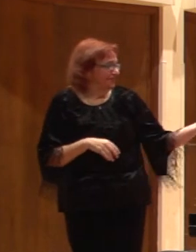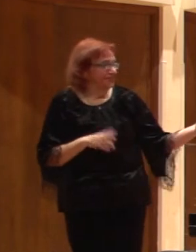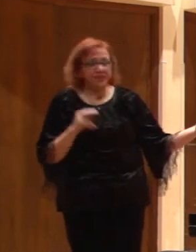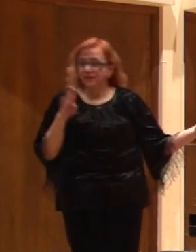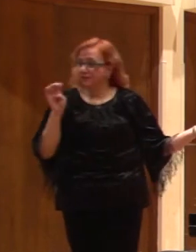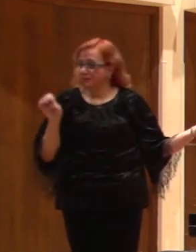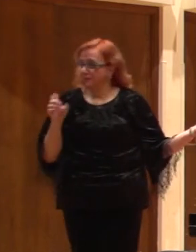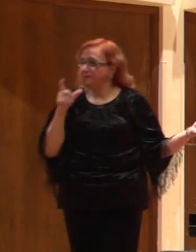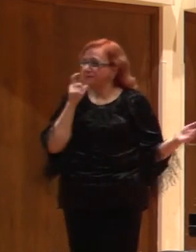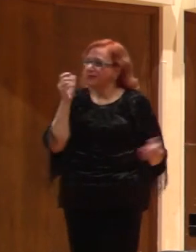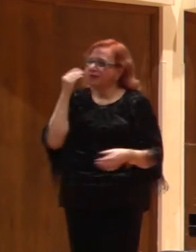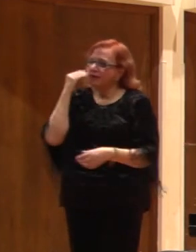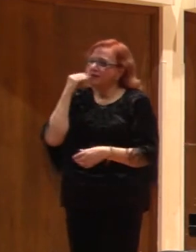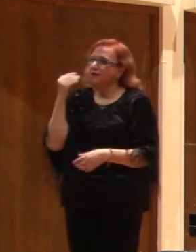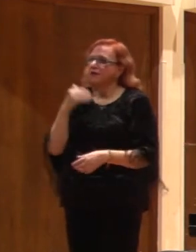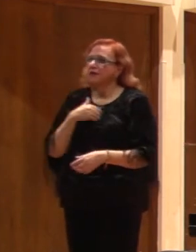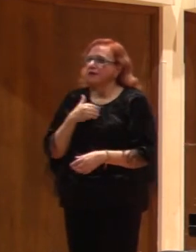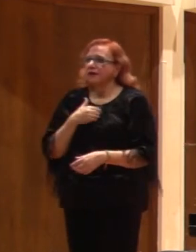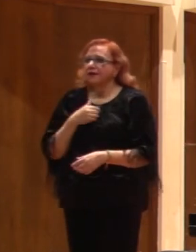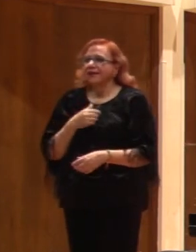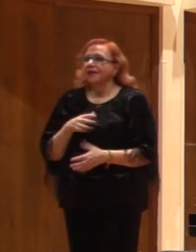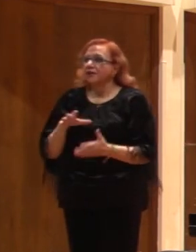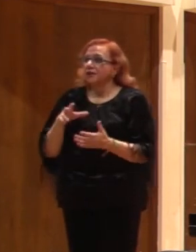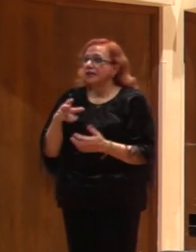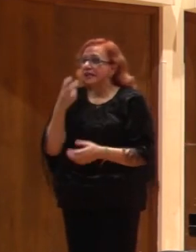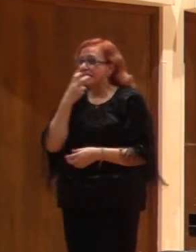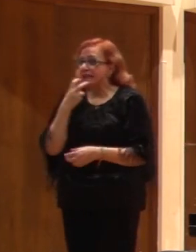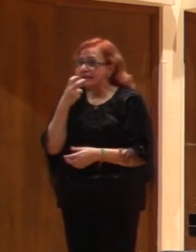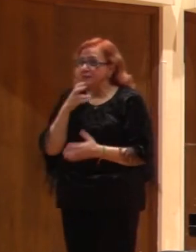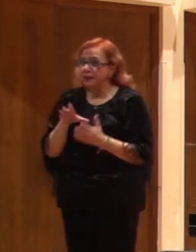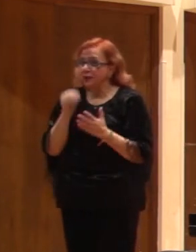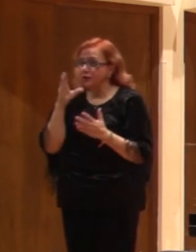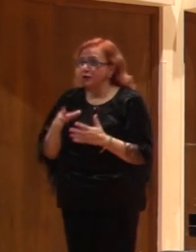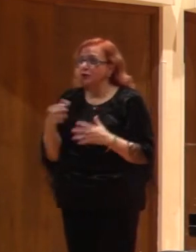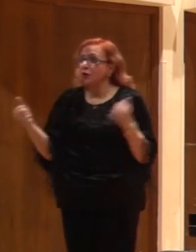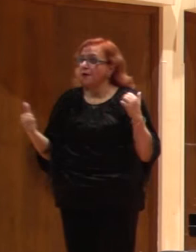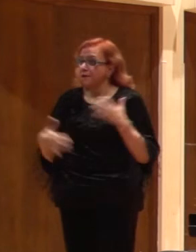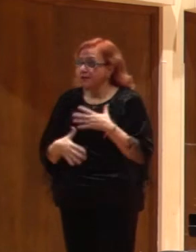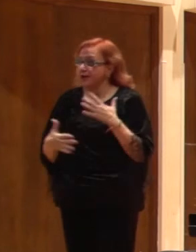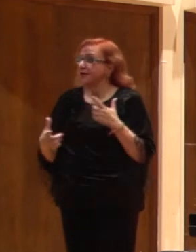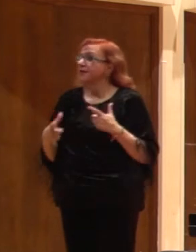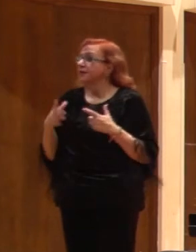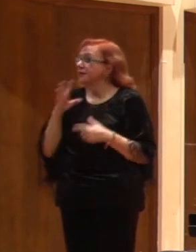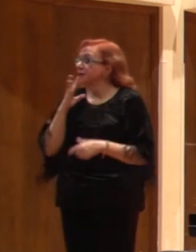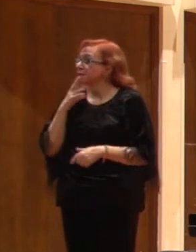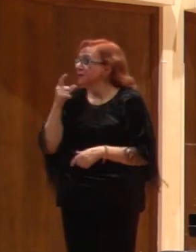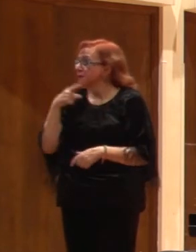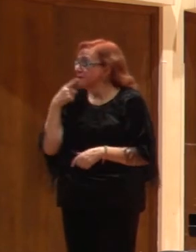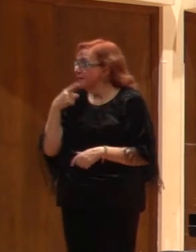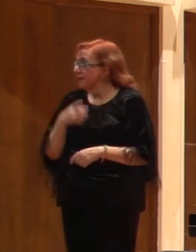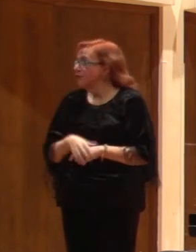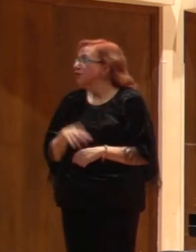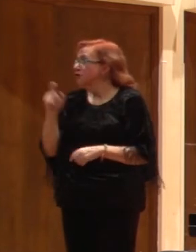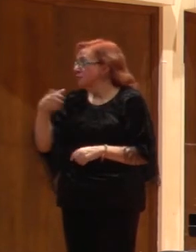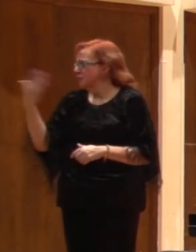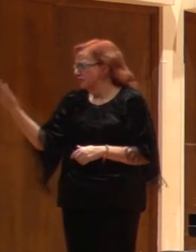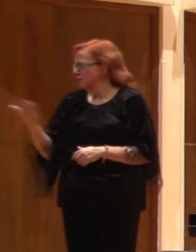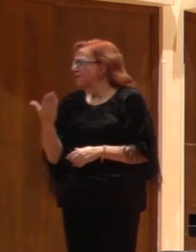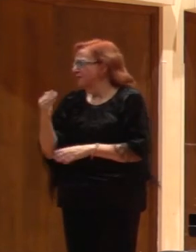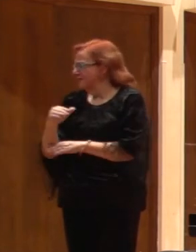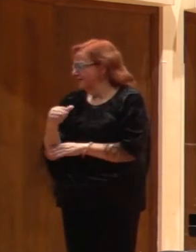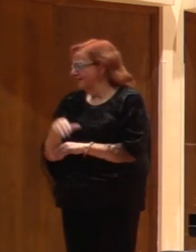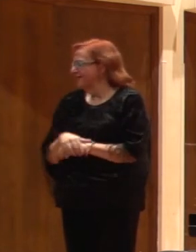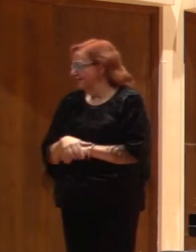Nicole, who I know I've got some speech students out there who are scared giving public speeches. Well, Nicole was just supposed to welcome all of you